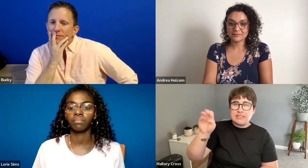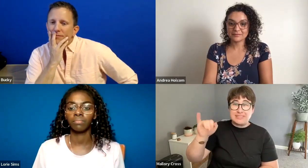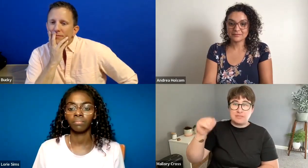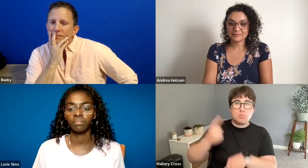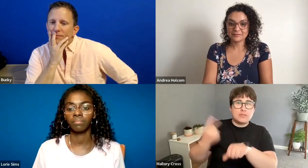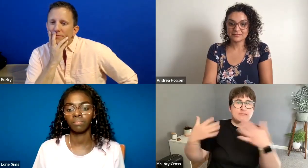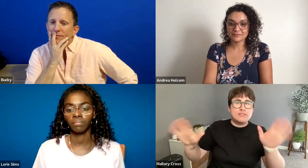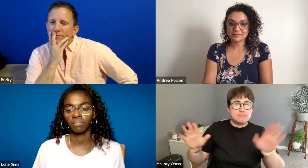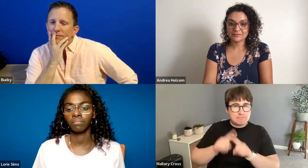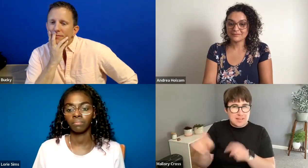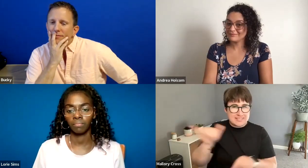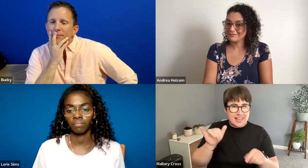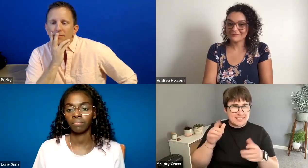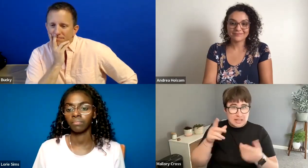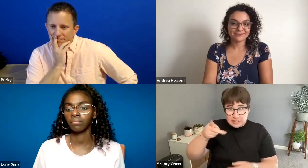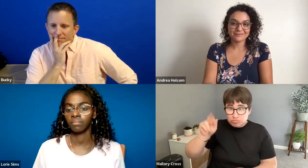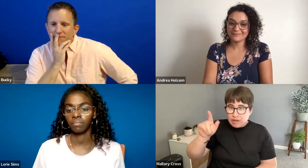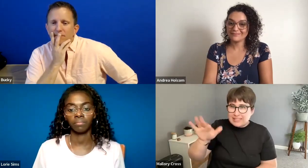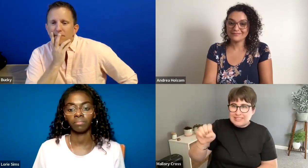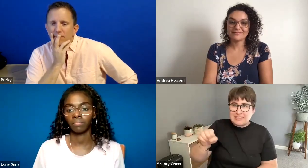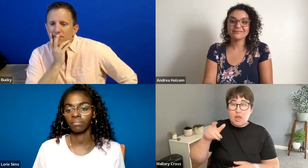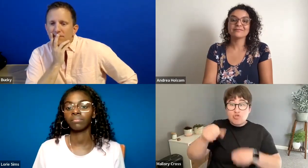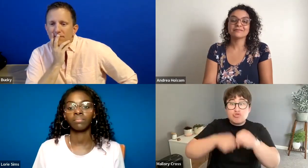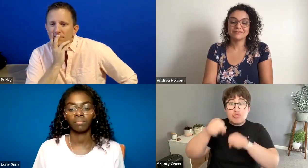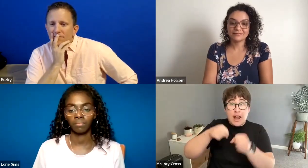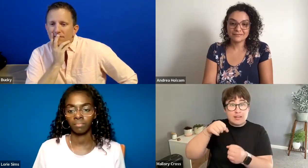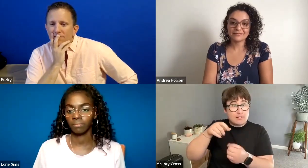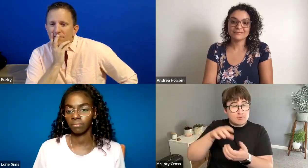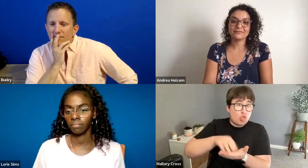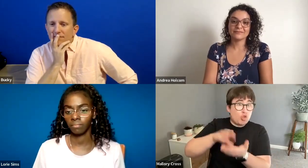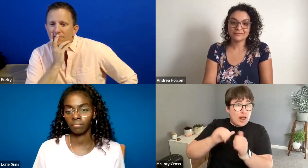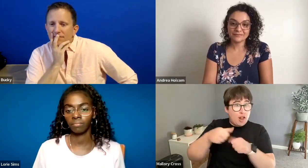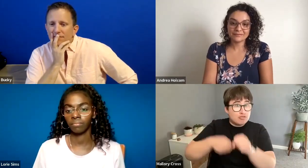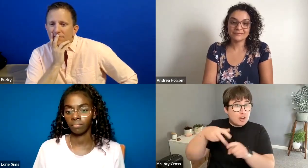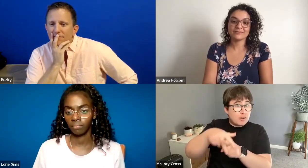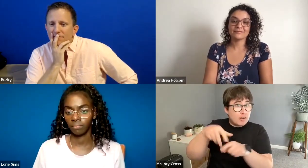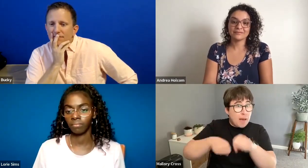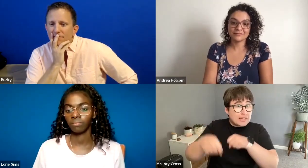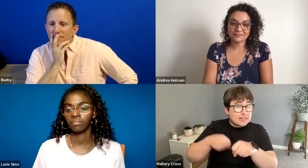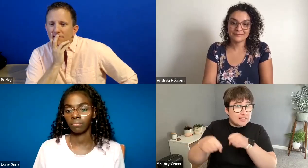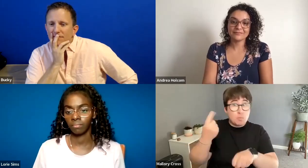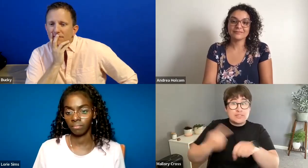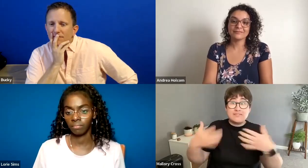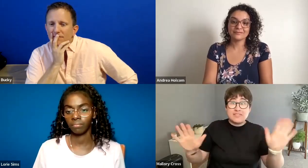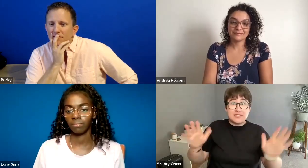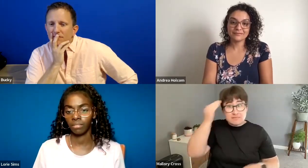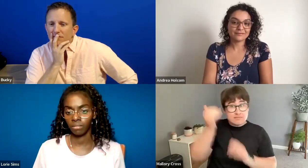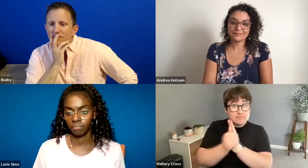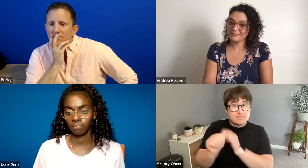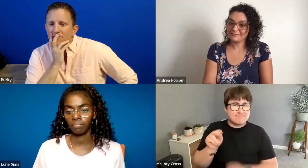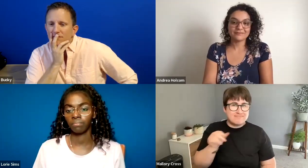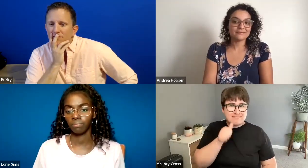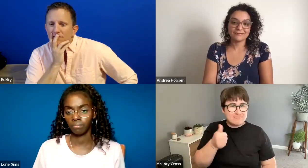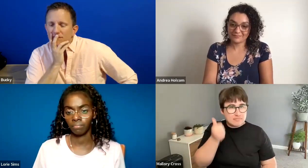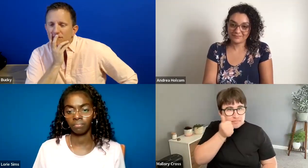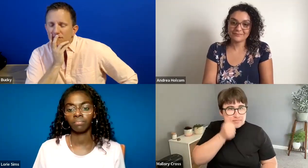individuals think that, white supremacy is something that can be addressed through an anti-racism session. And it's almost like